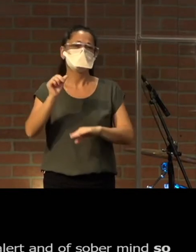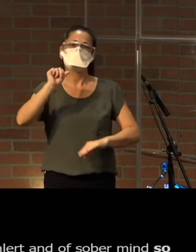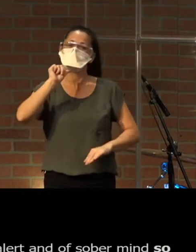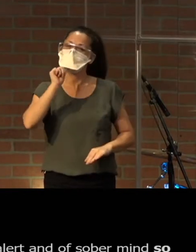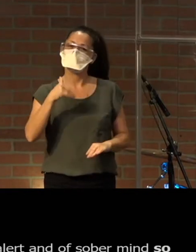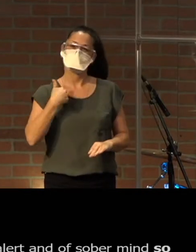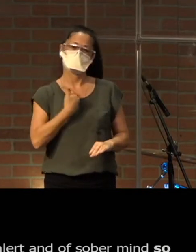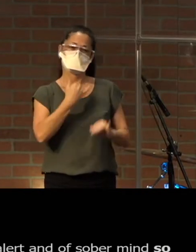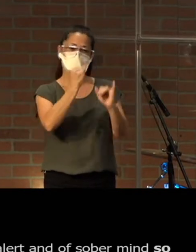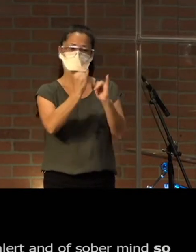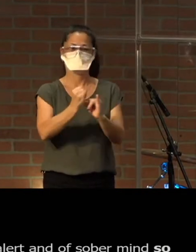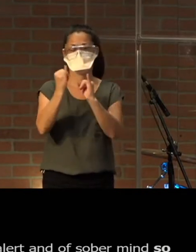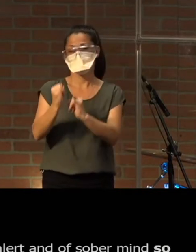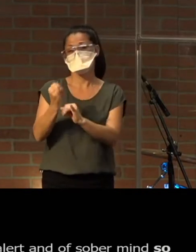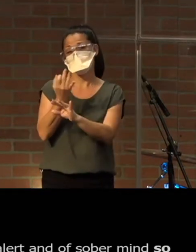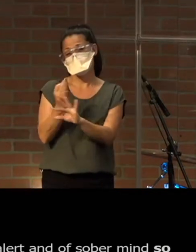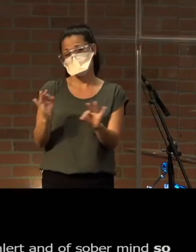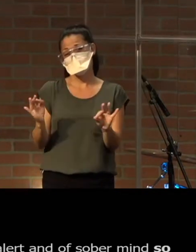our individual freedoms.